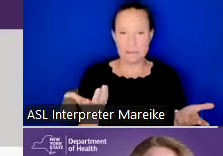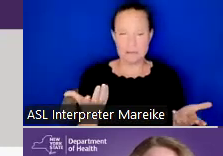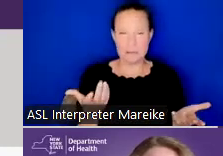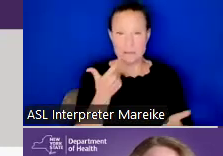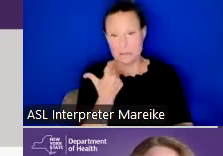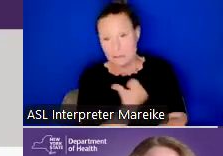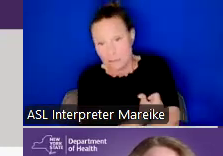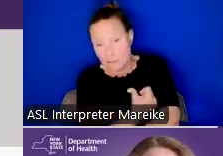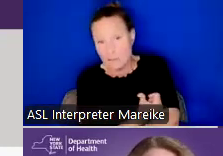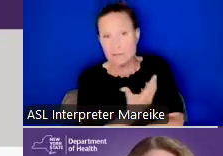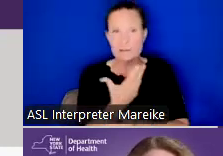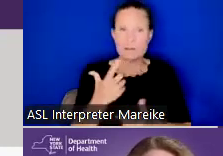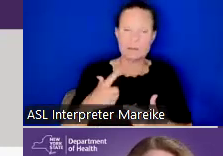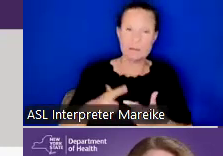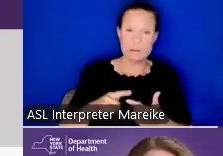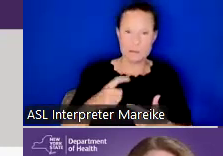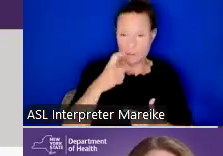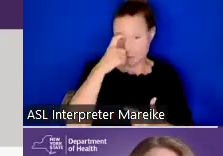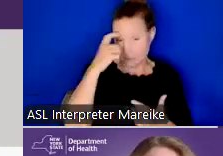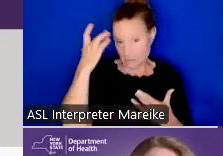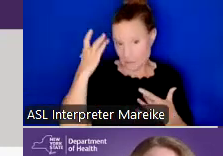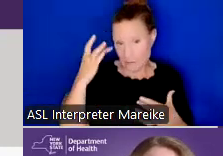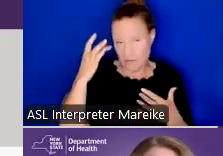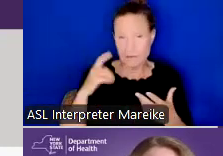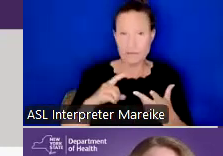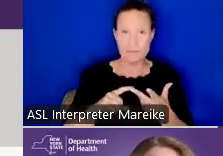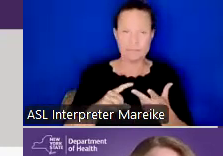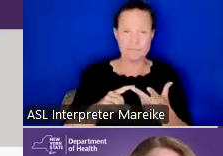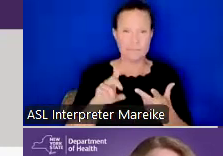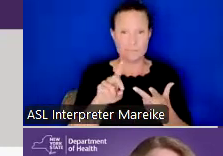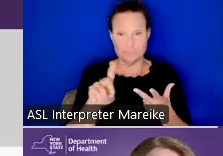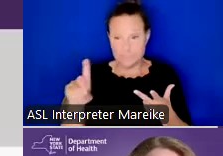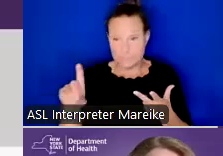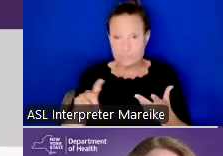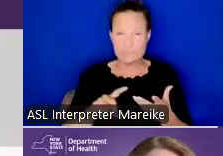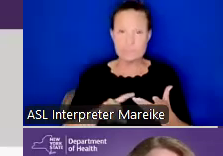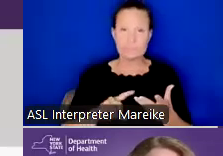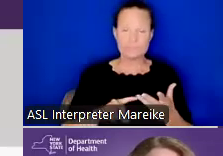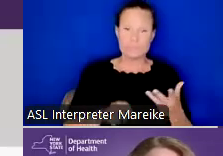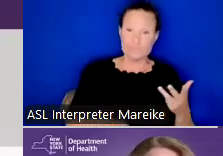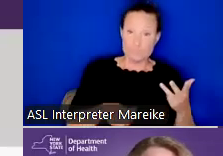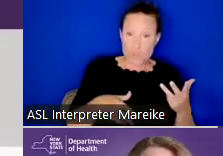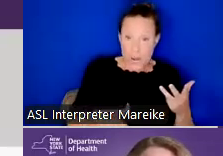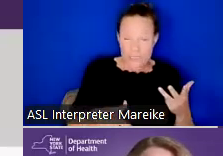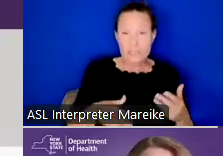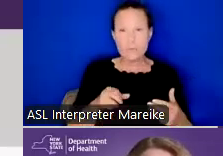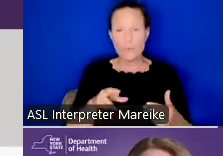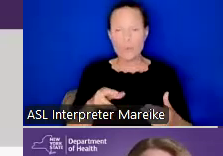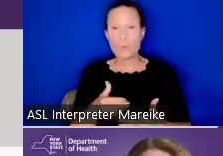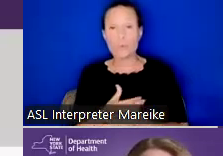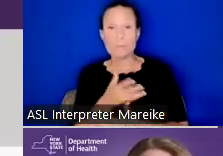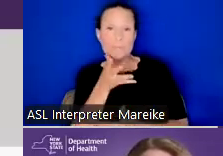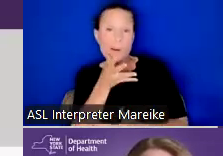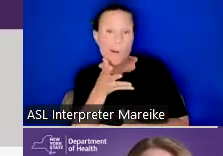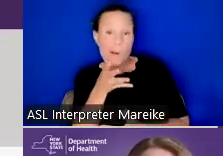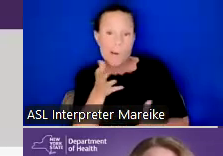mental illness, people with intellectual developmental disabilities, pregnant or postpartum persons, members